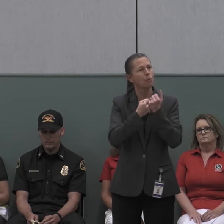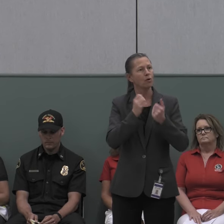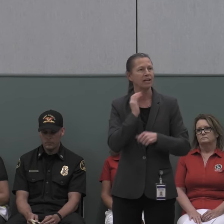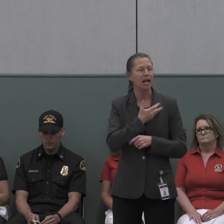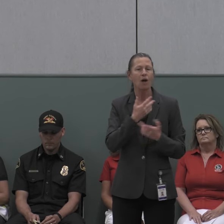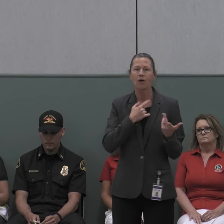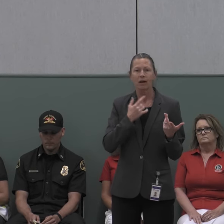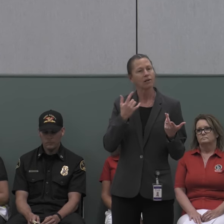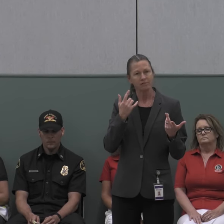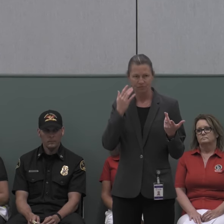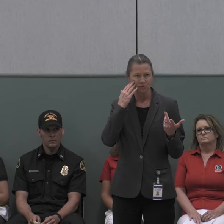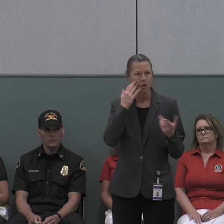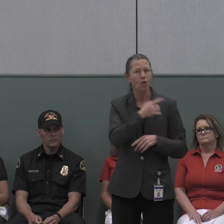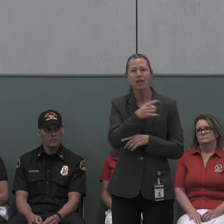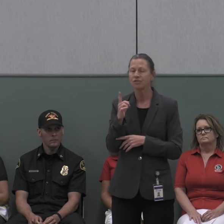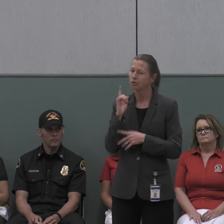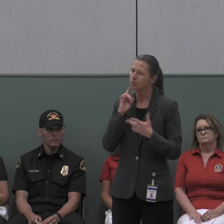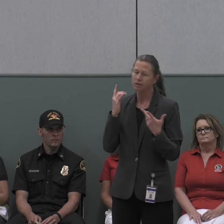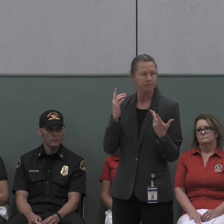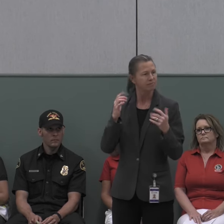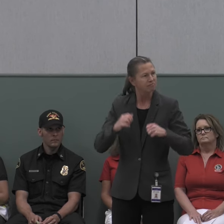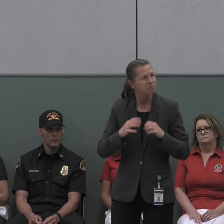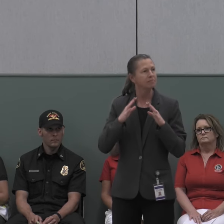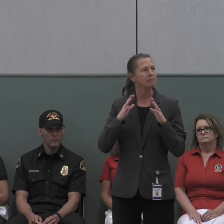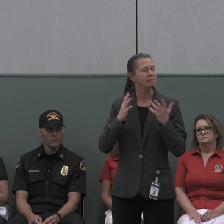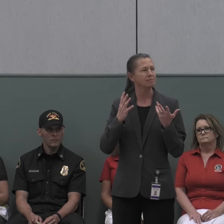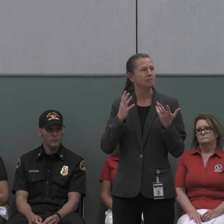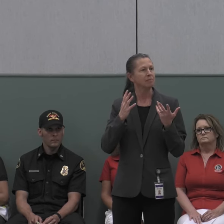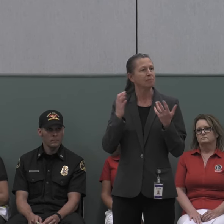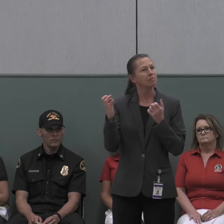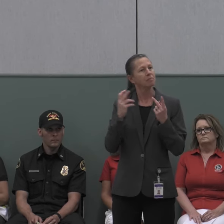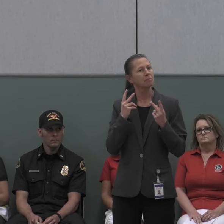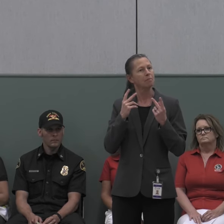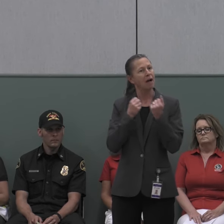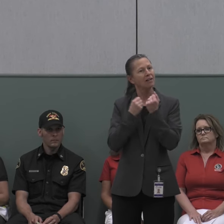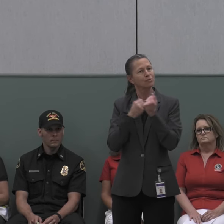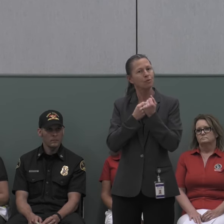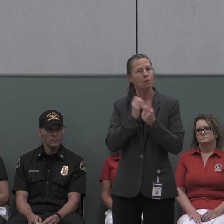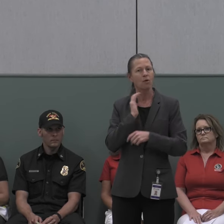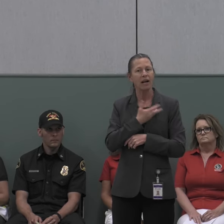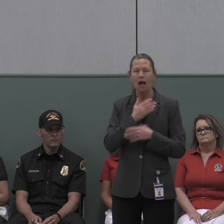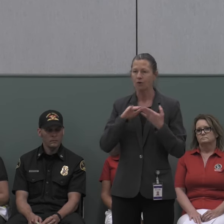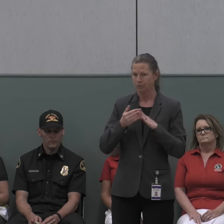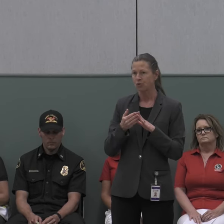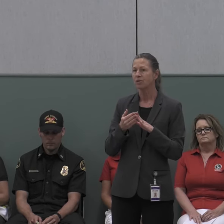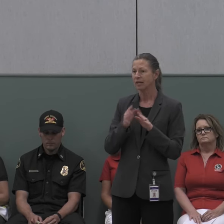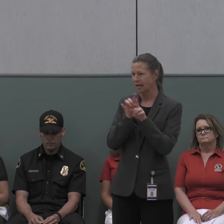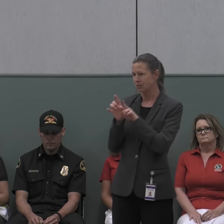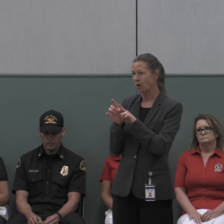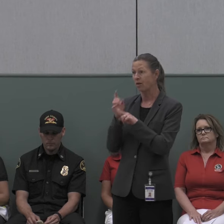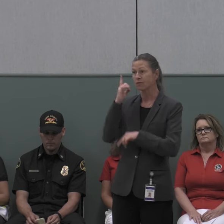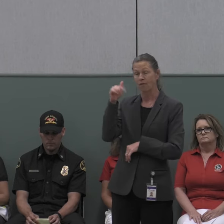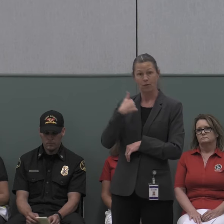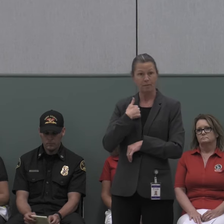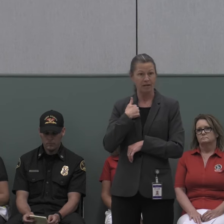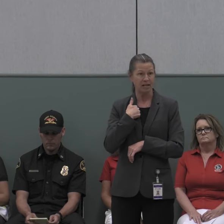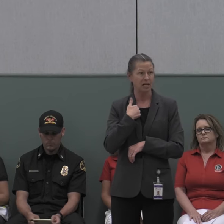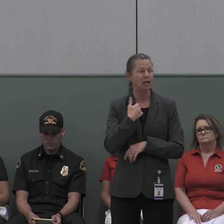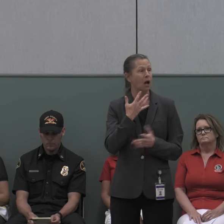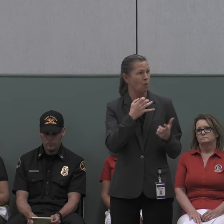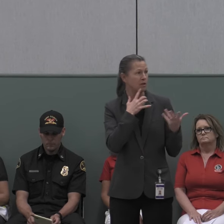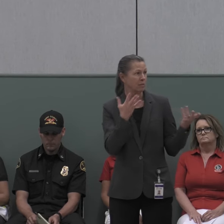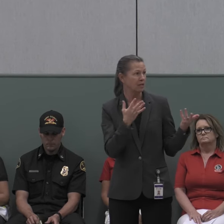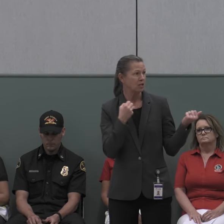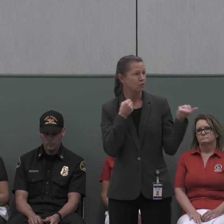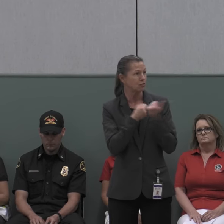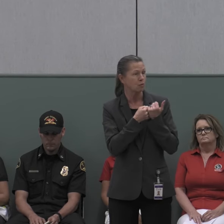rise to the occasion for the challenge that has occurred before us today. And so for me, I just want to be here to support you. I know that